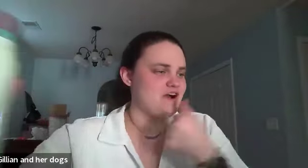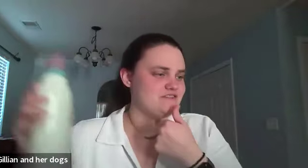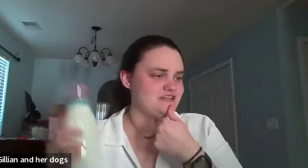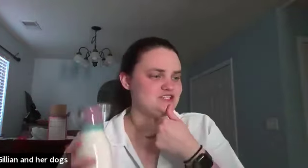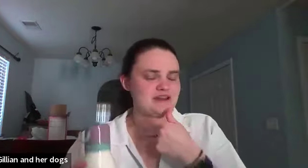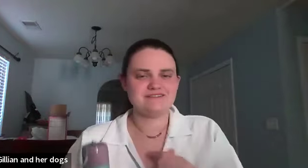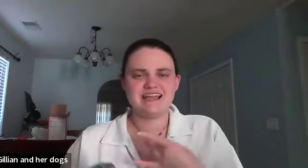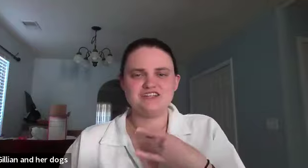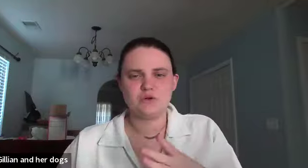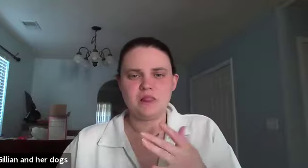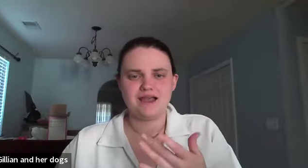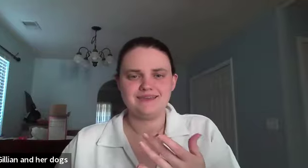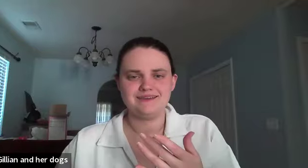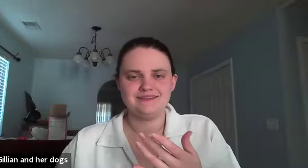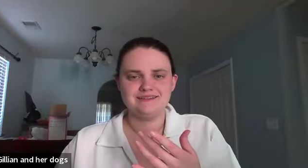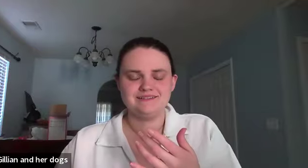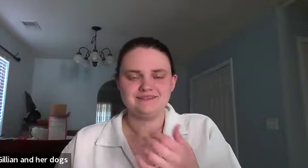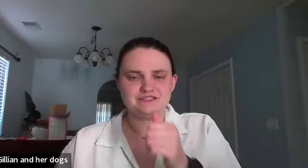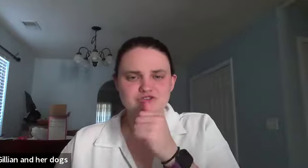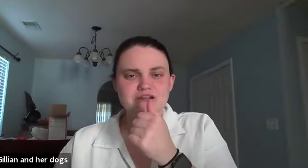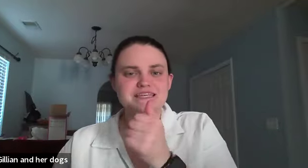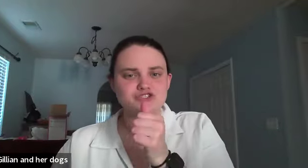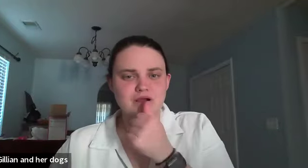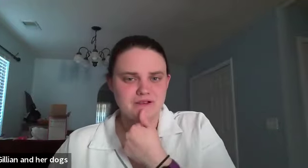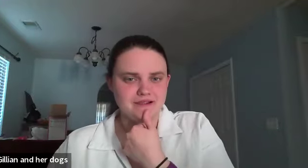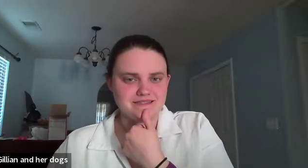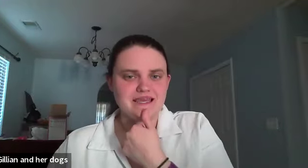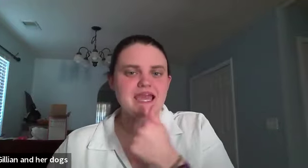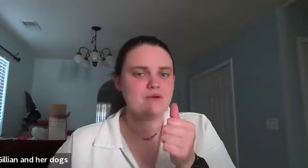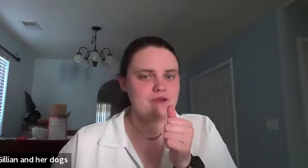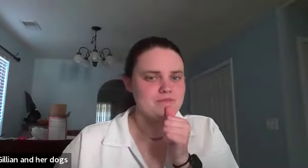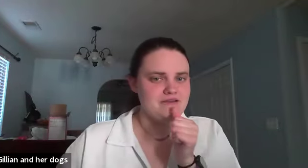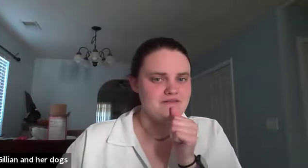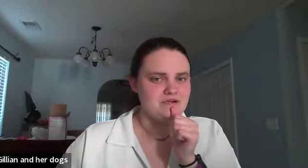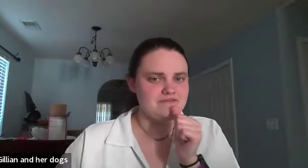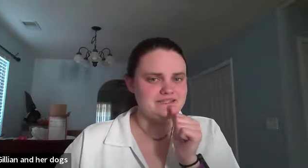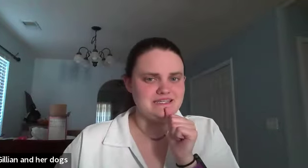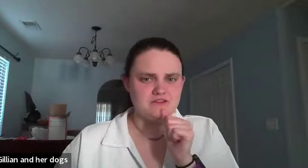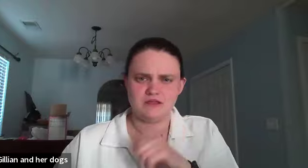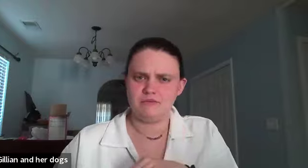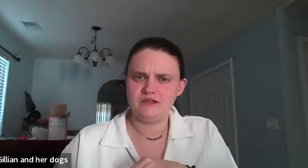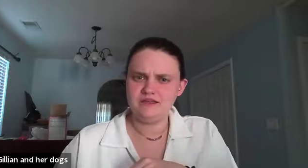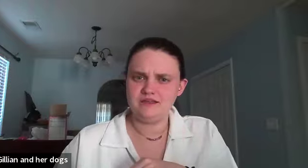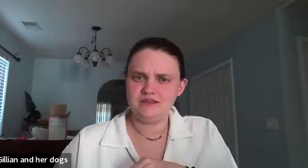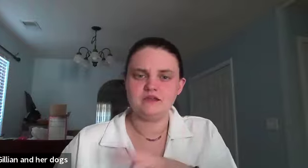and confidential, and I was saying I don't like. I was trying to say strawberries, and I went privacy, and they're like, "What?" And I was